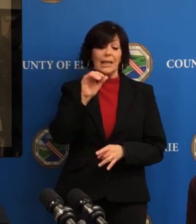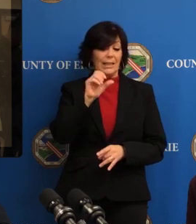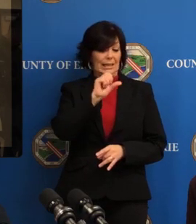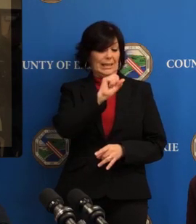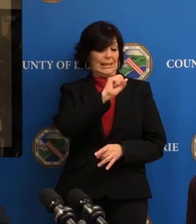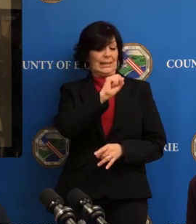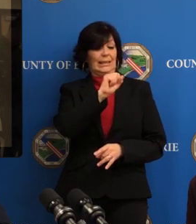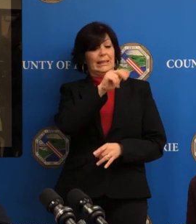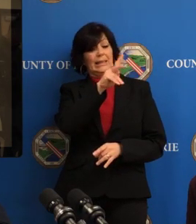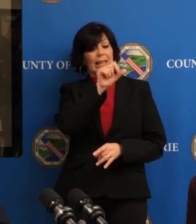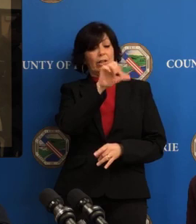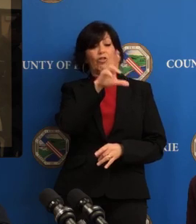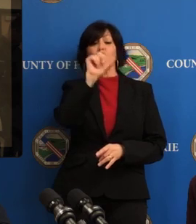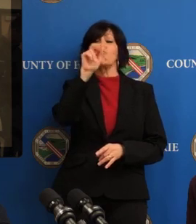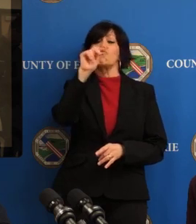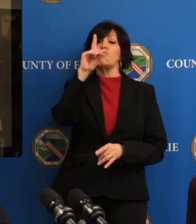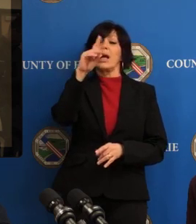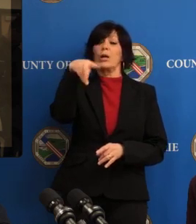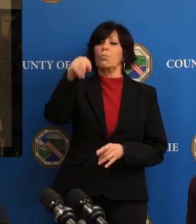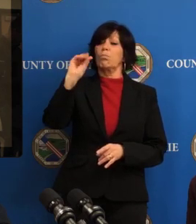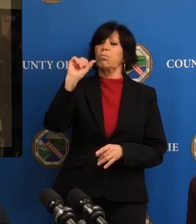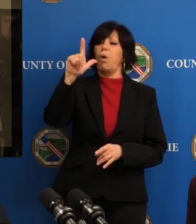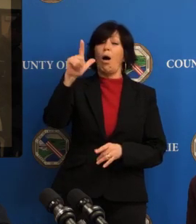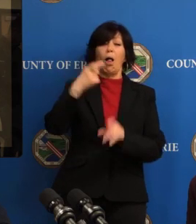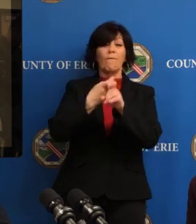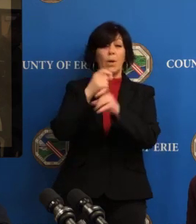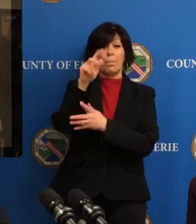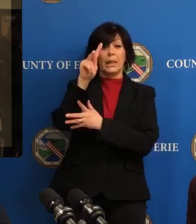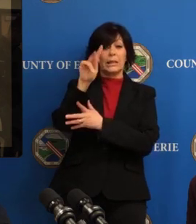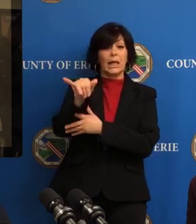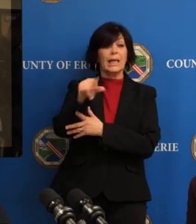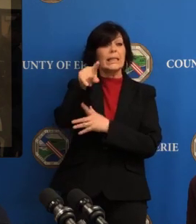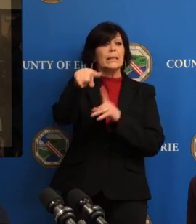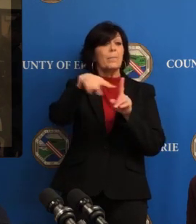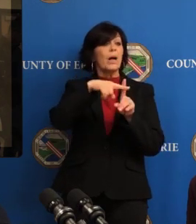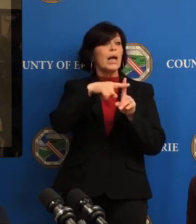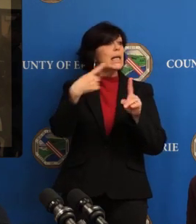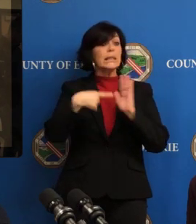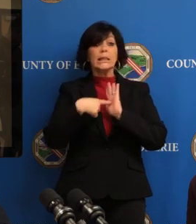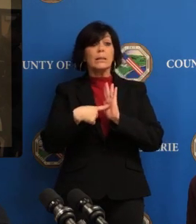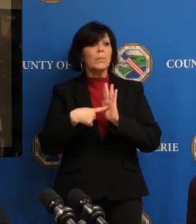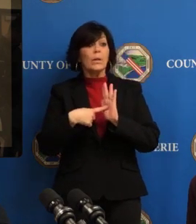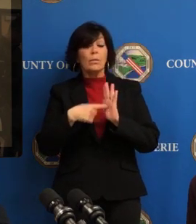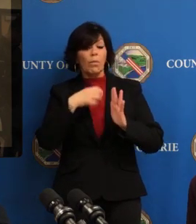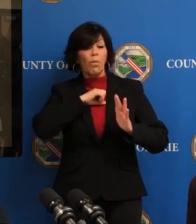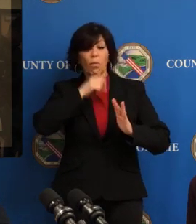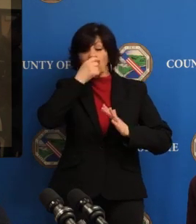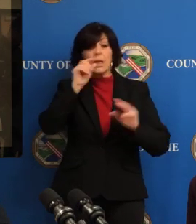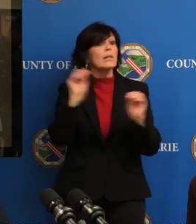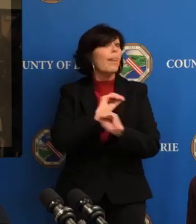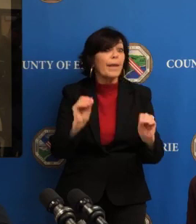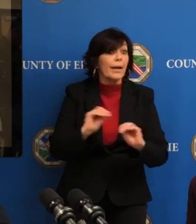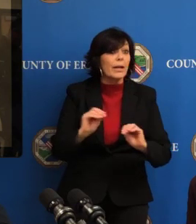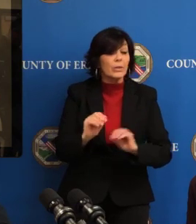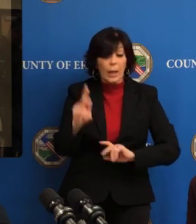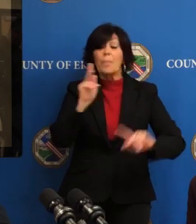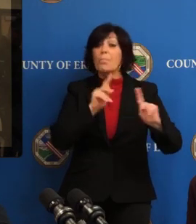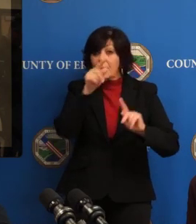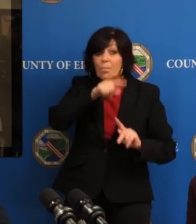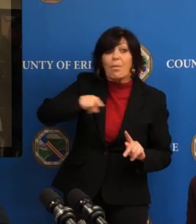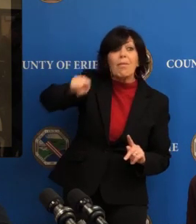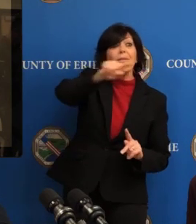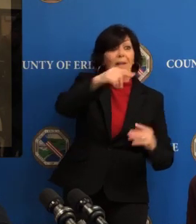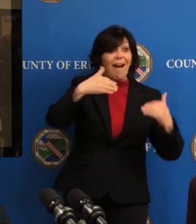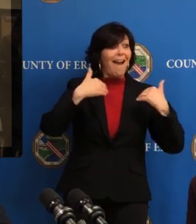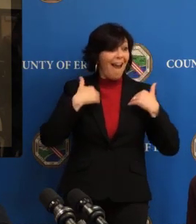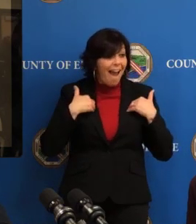of Kentucky was determined to be COVID-19 positive, and he was not showing any symptoms. So there are people around our community right